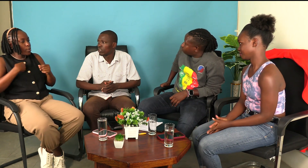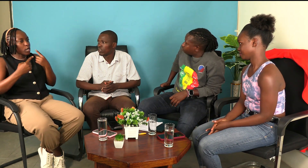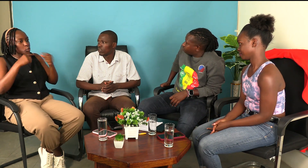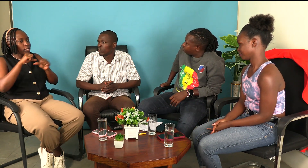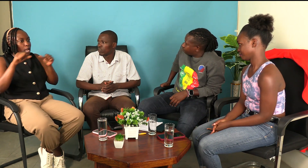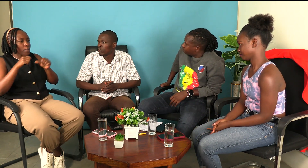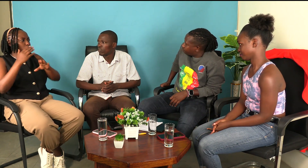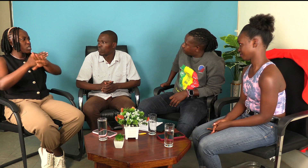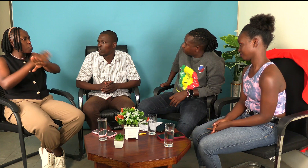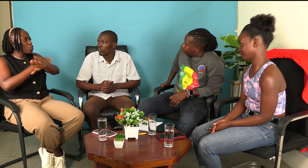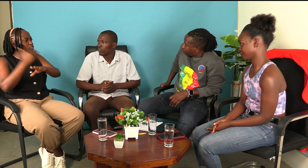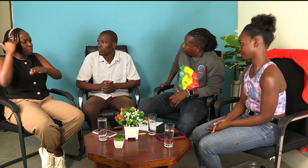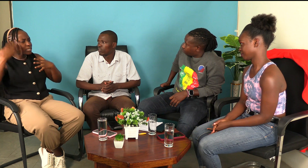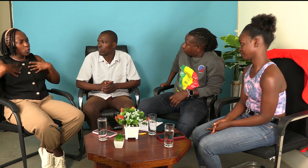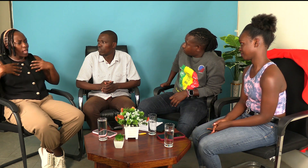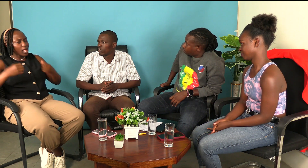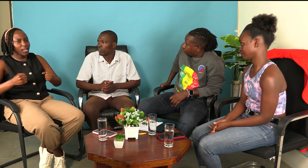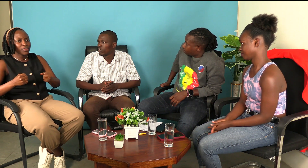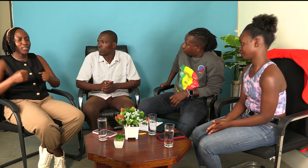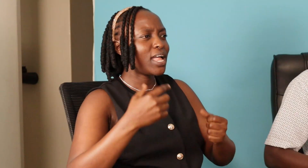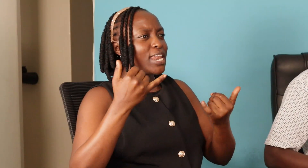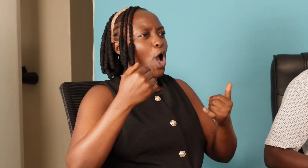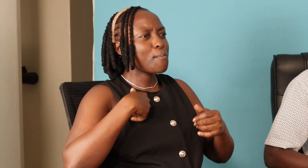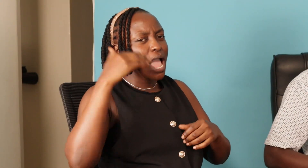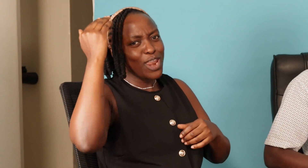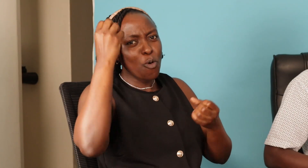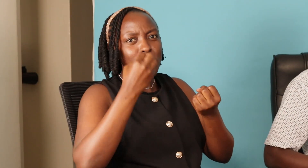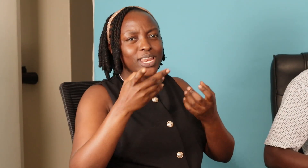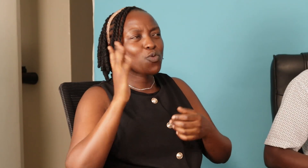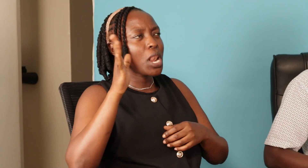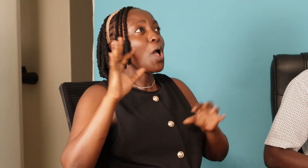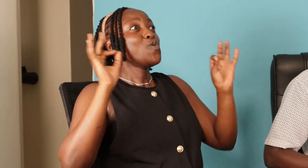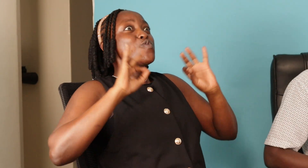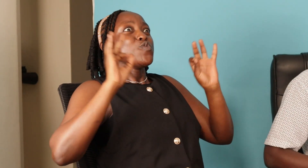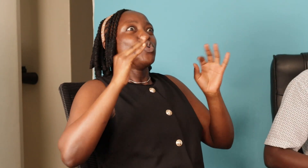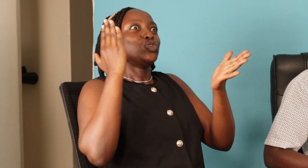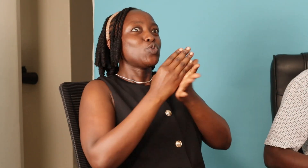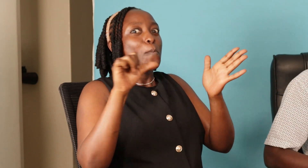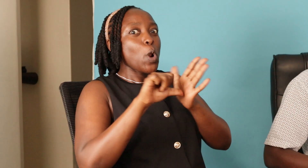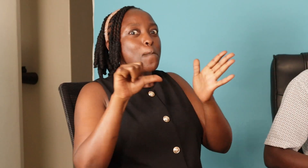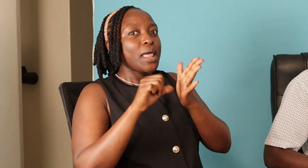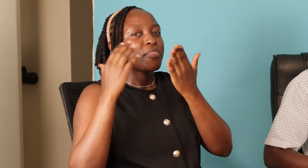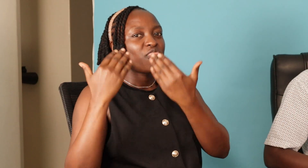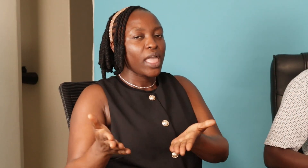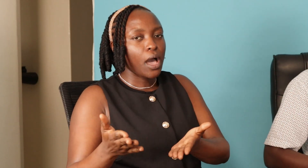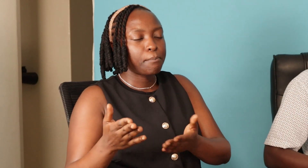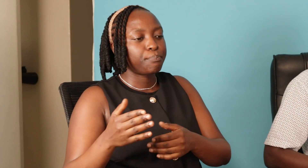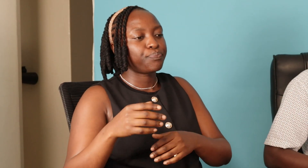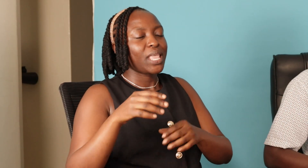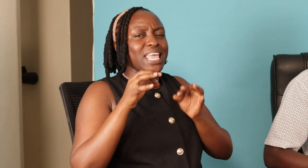many times, especially now, when you're talking about improving mental health, I know many people will be like, oh, yes, there's a very